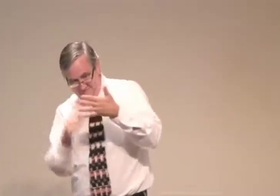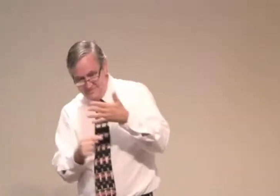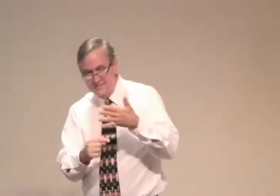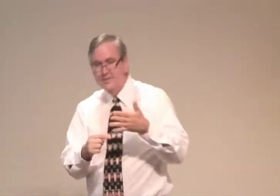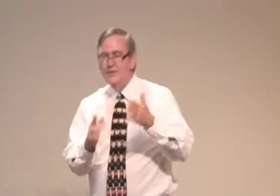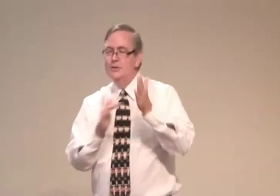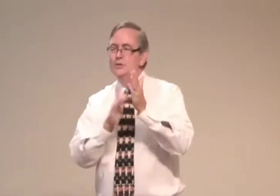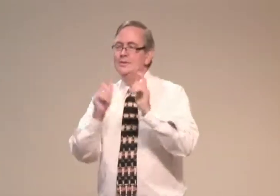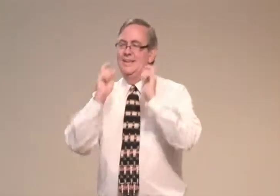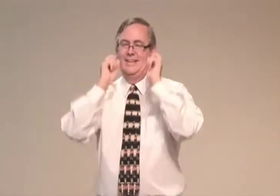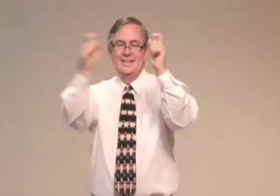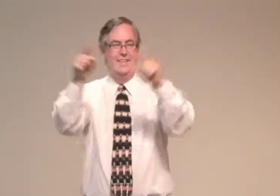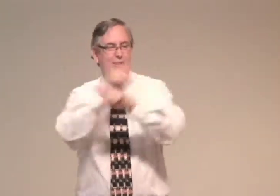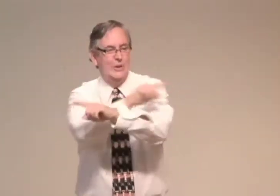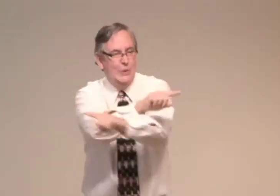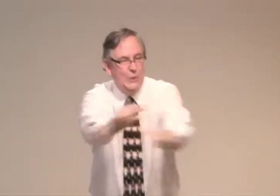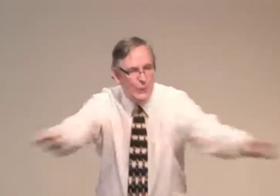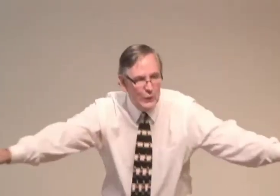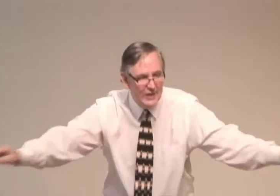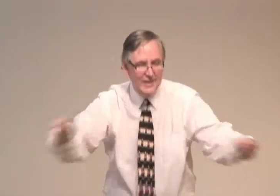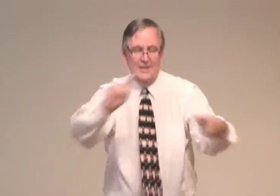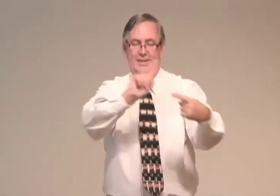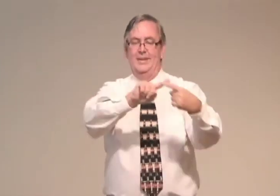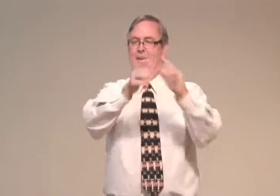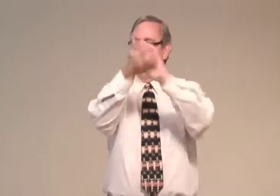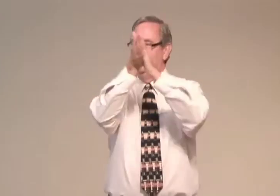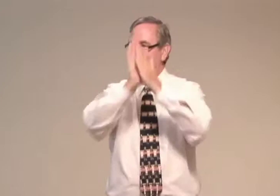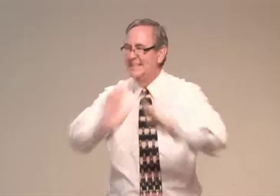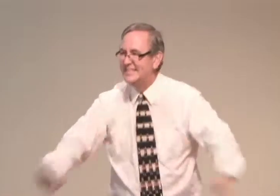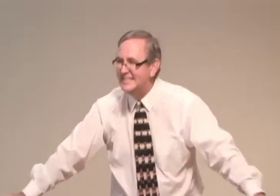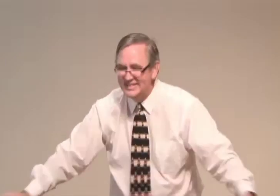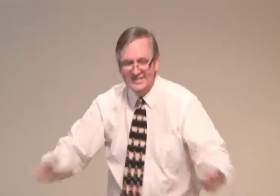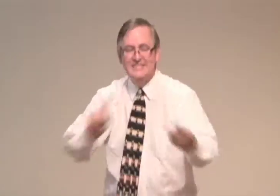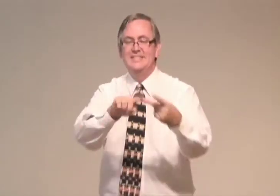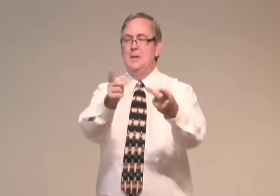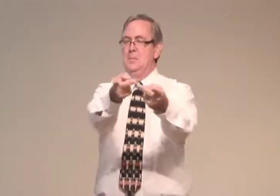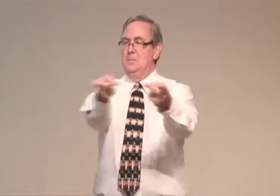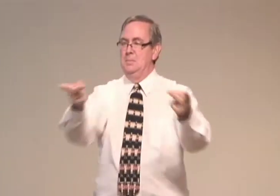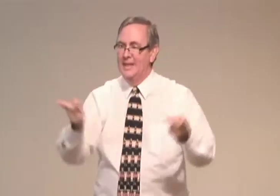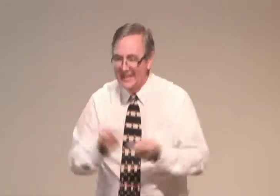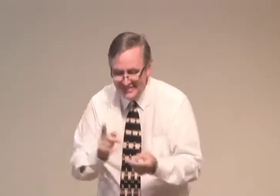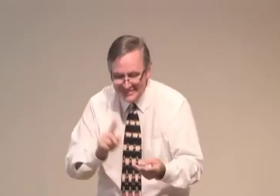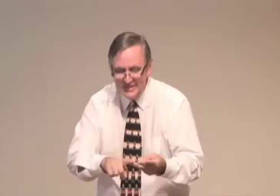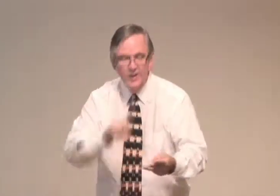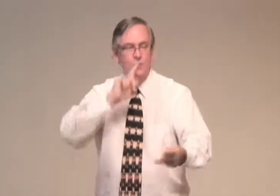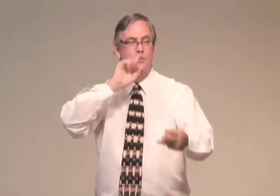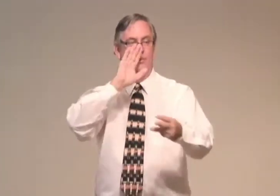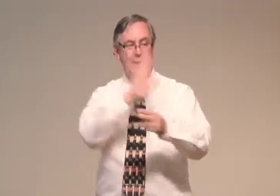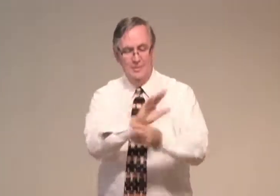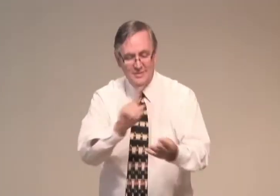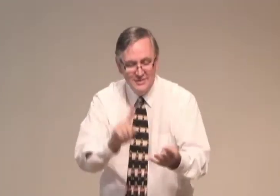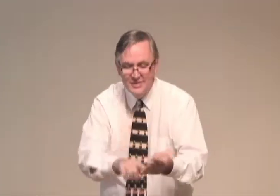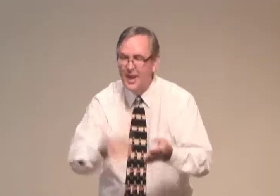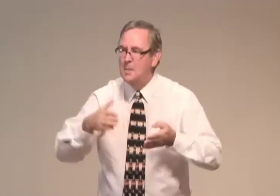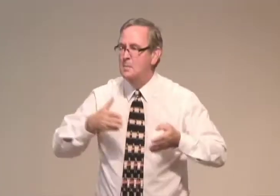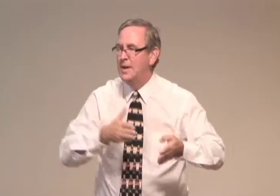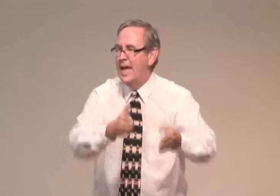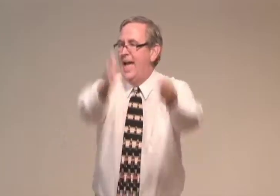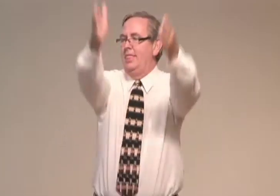through these things Jesus gives you peace a place a